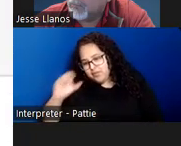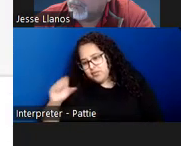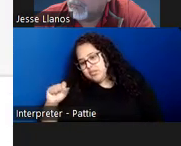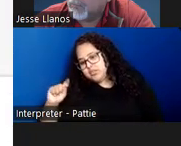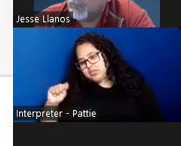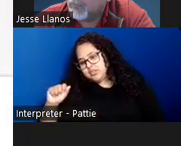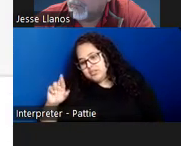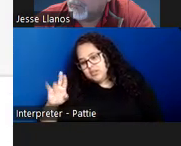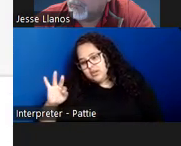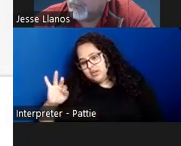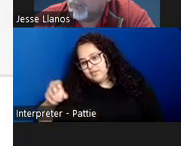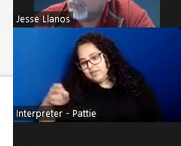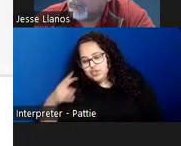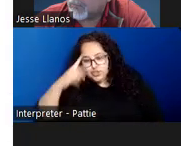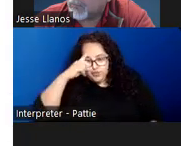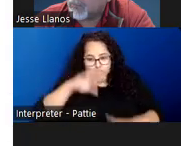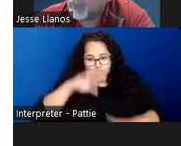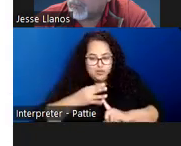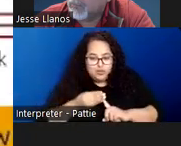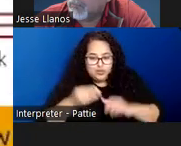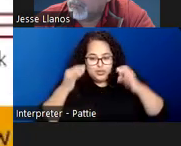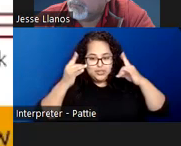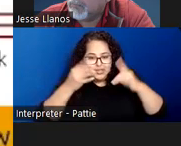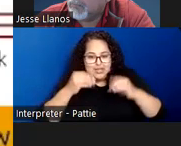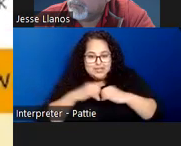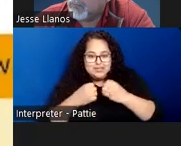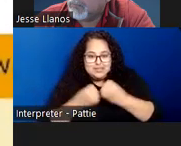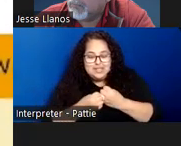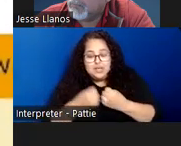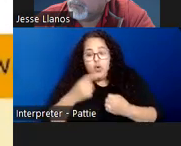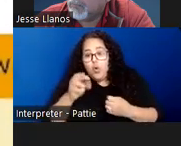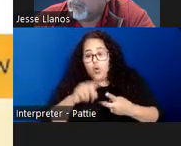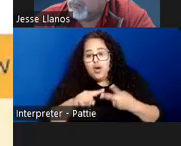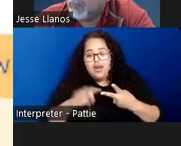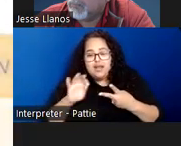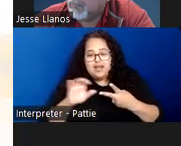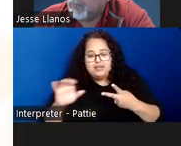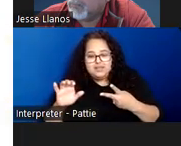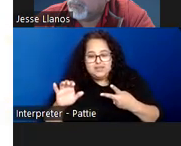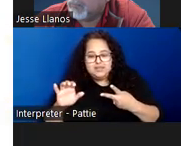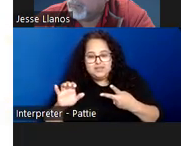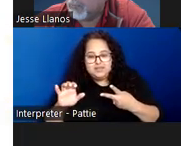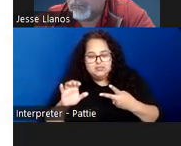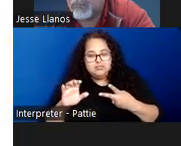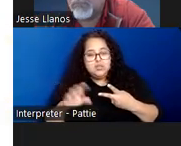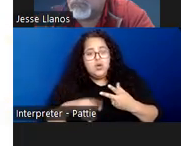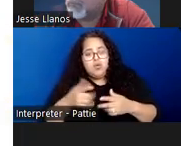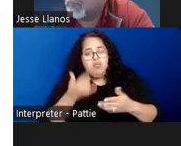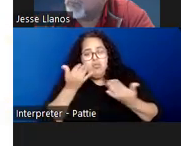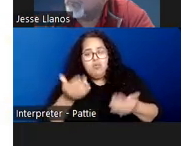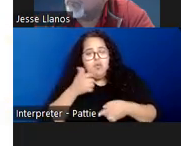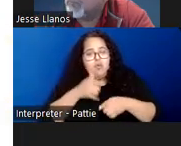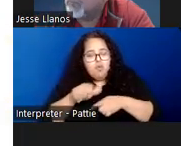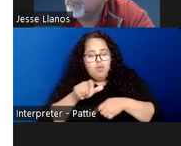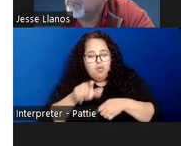Appointments from Culture, Education, and Society pathway webpage or from the FCC company webpage. Or you can also call the Social Sciences